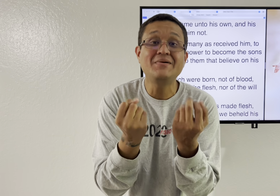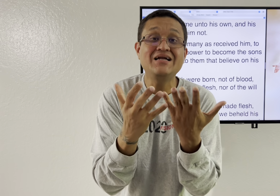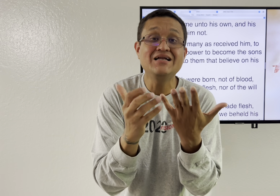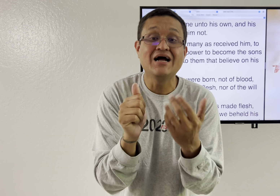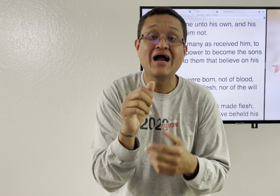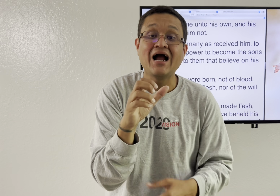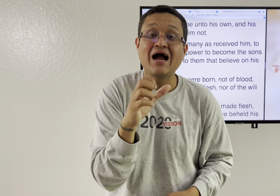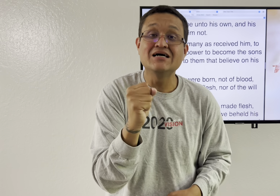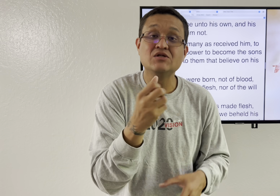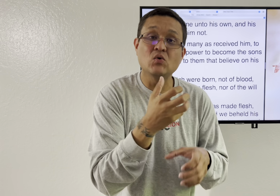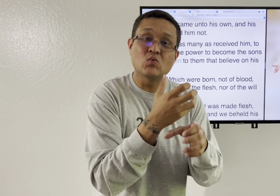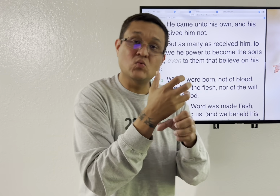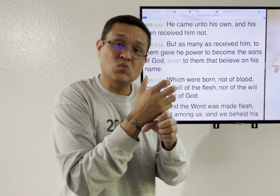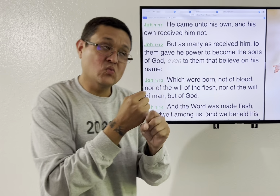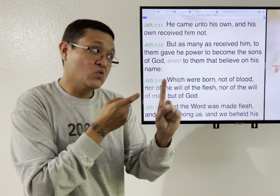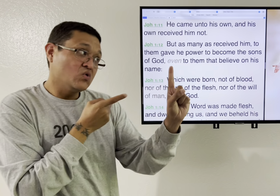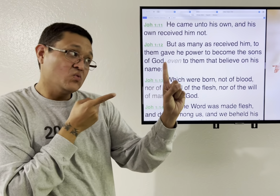But as many as received him,